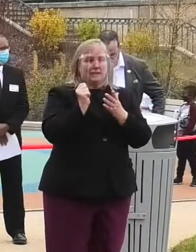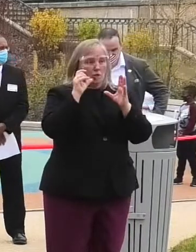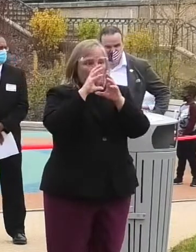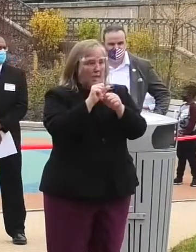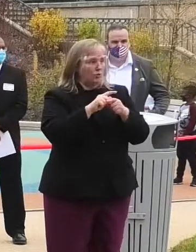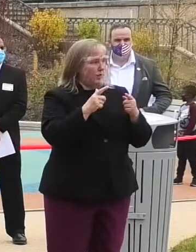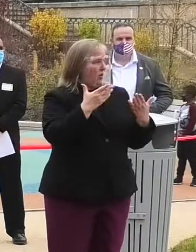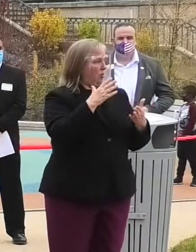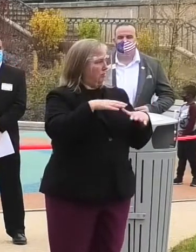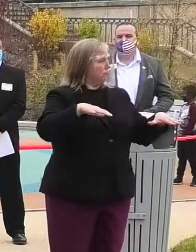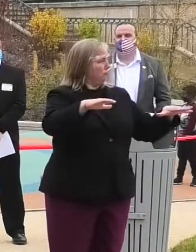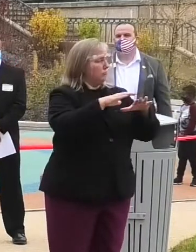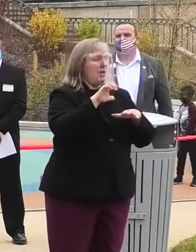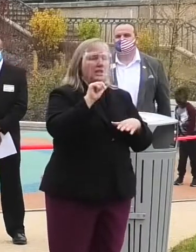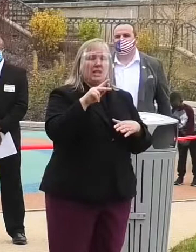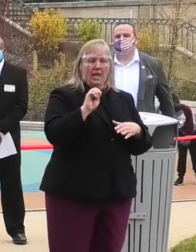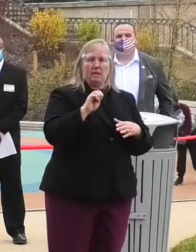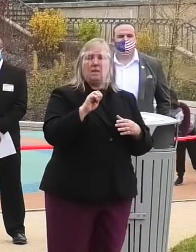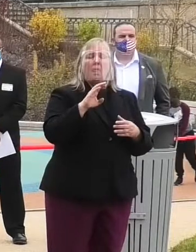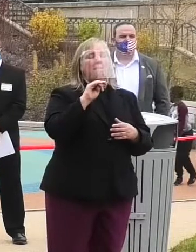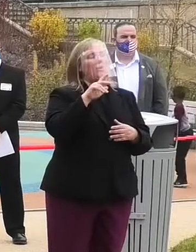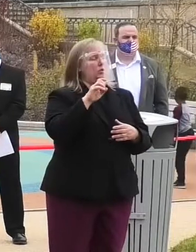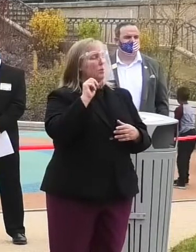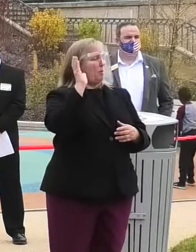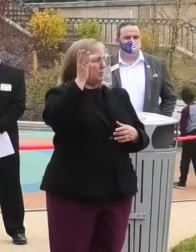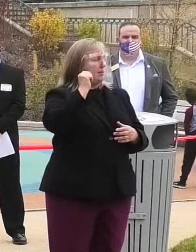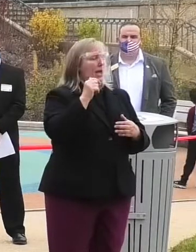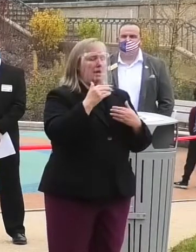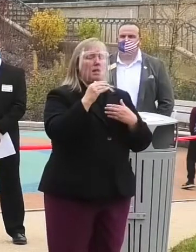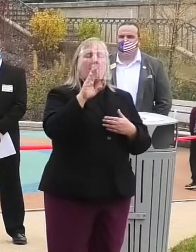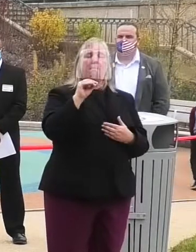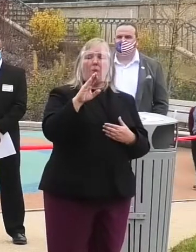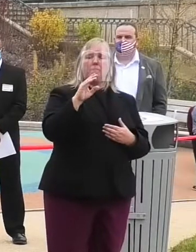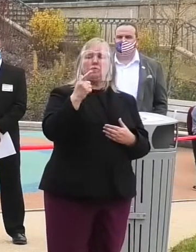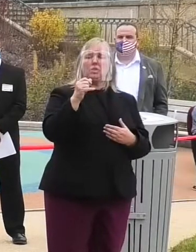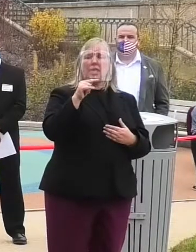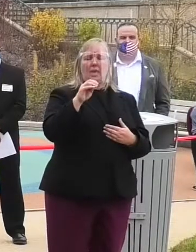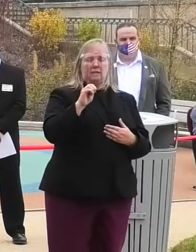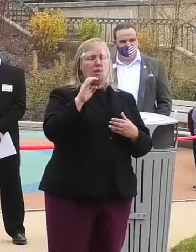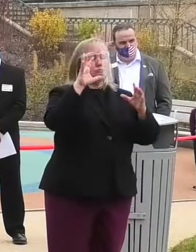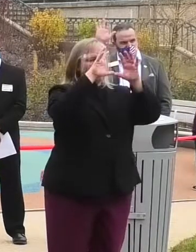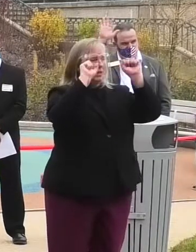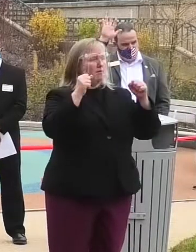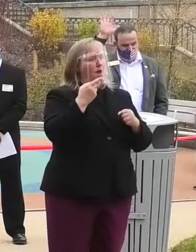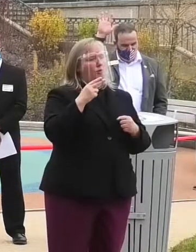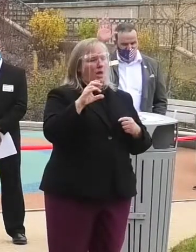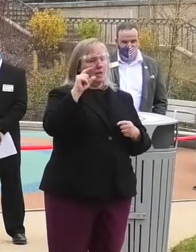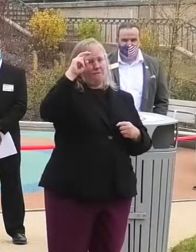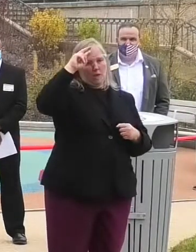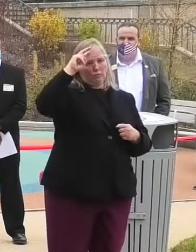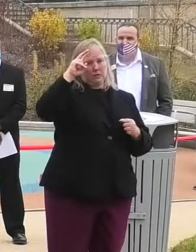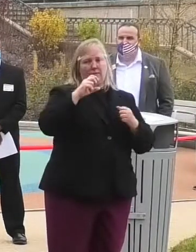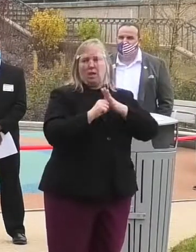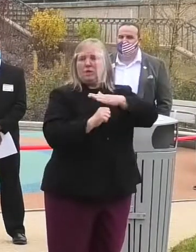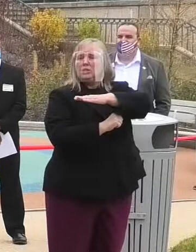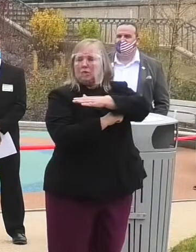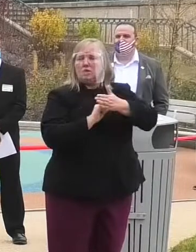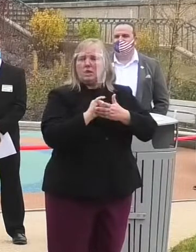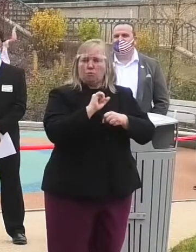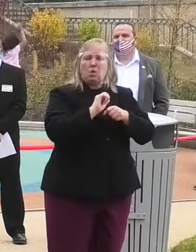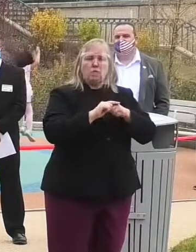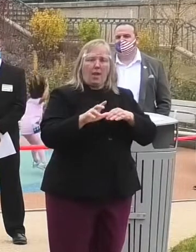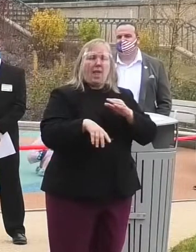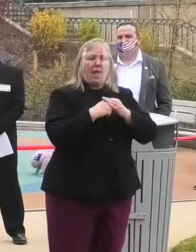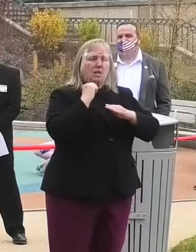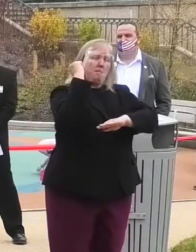Columbia. Milton will be speaking. And Bob Gillette, President of the Howard County's Veterans Foundation, which is working to add a monument here